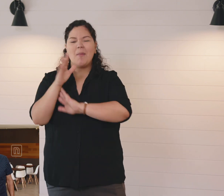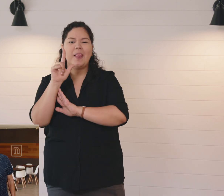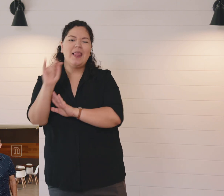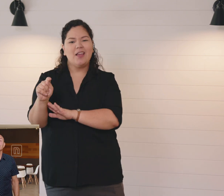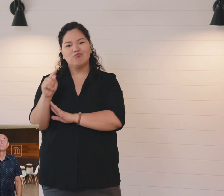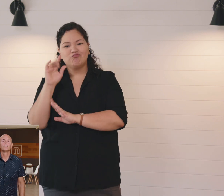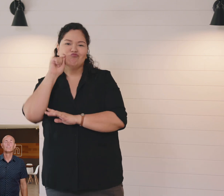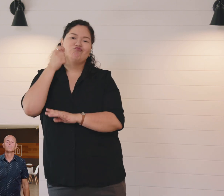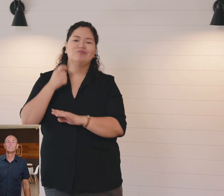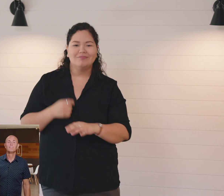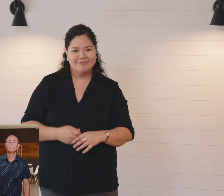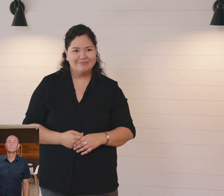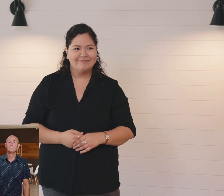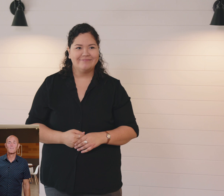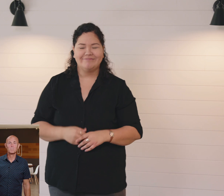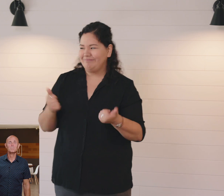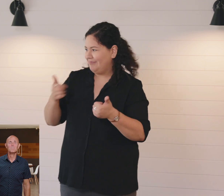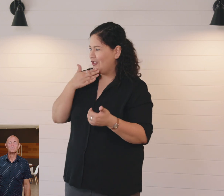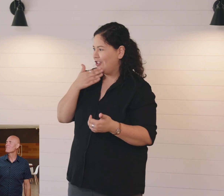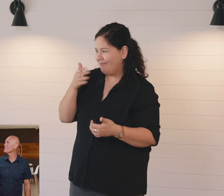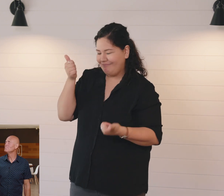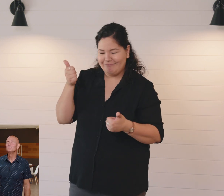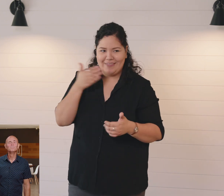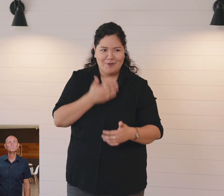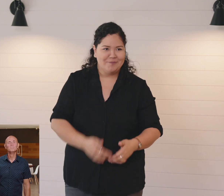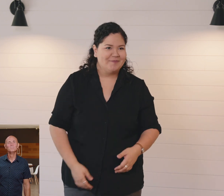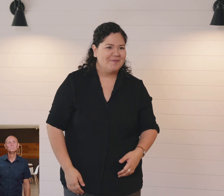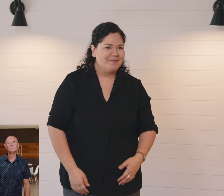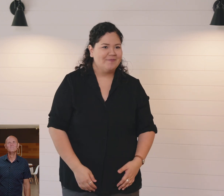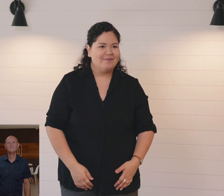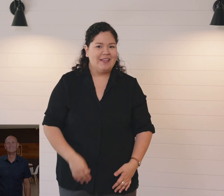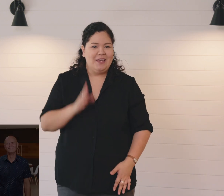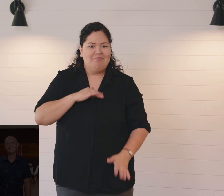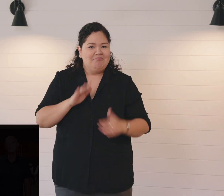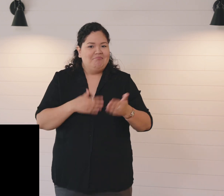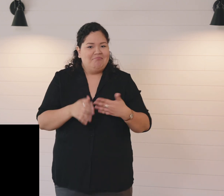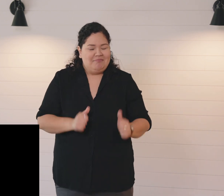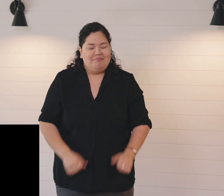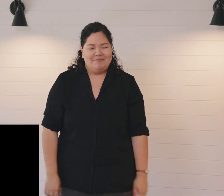Wow. That's good. Good day. Thanks. Good. Come on. Come on, wife.